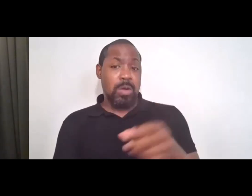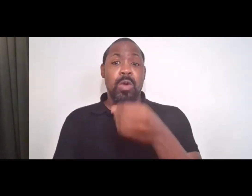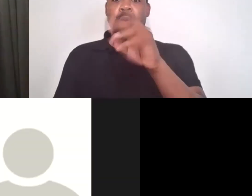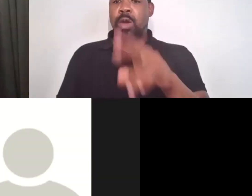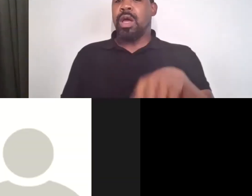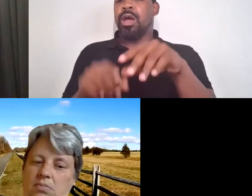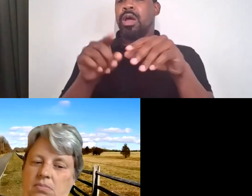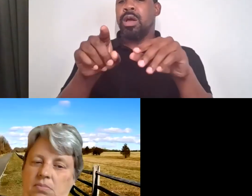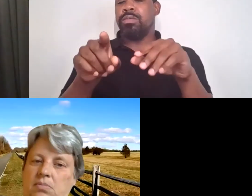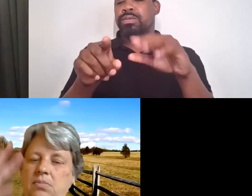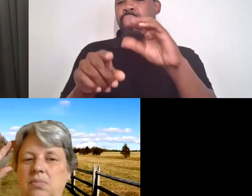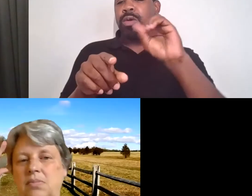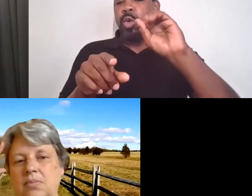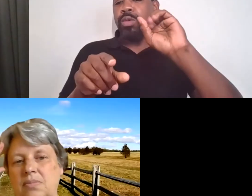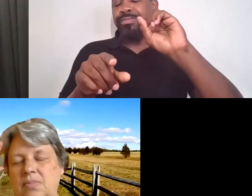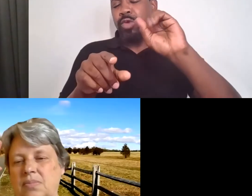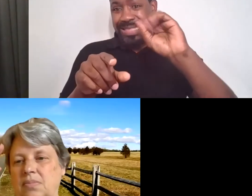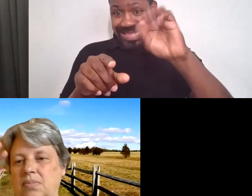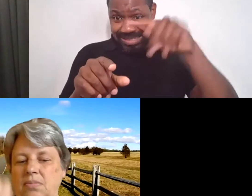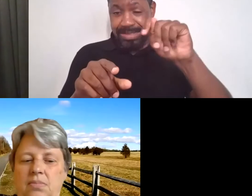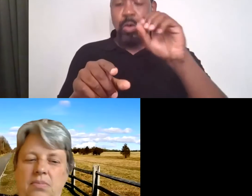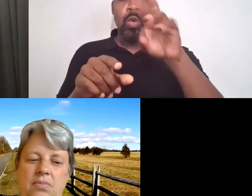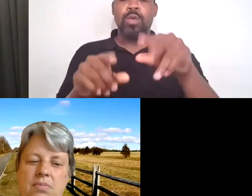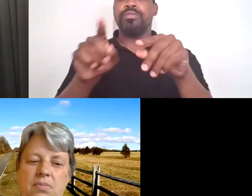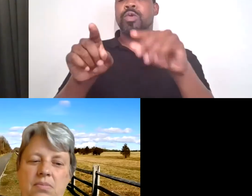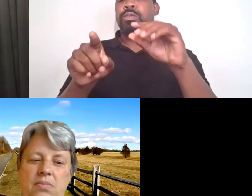Zellner and Mike Bear,